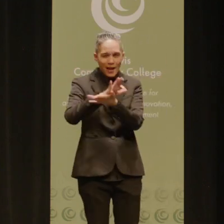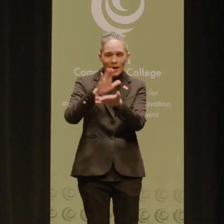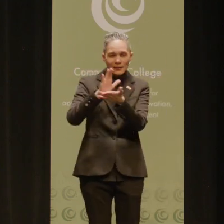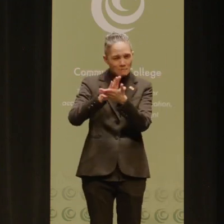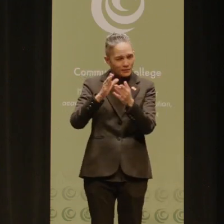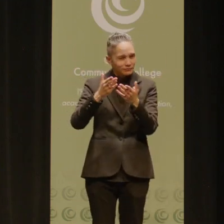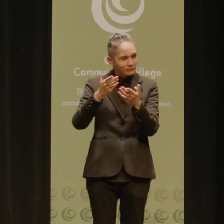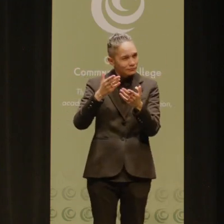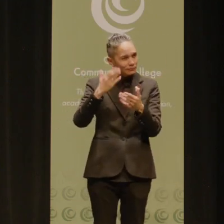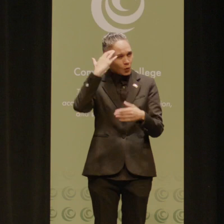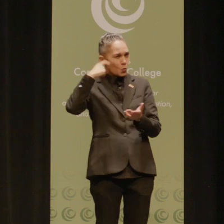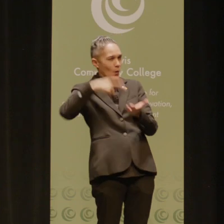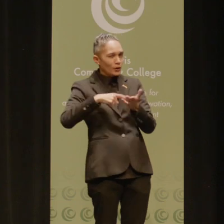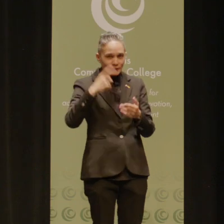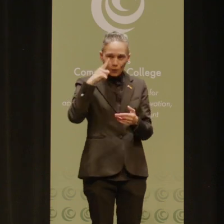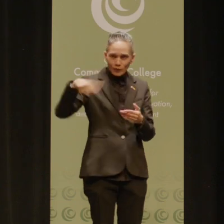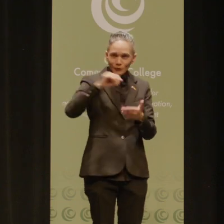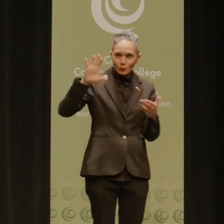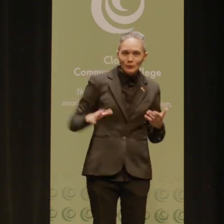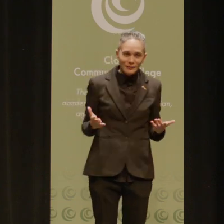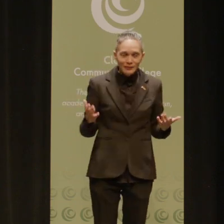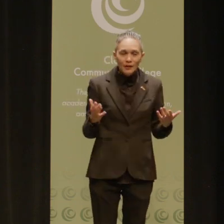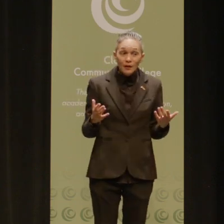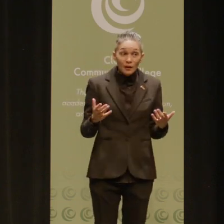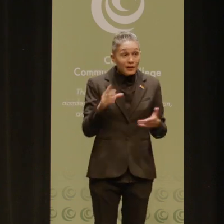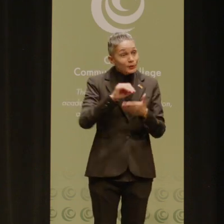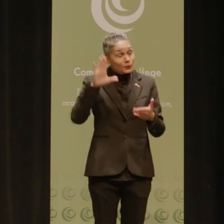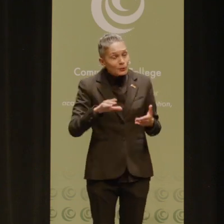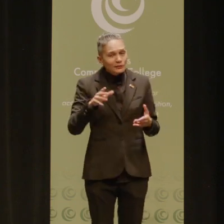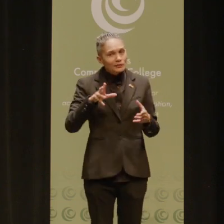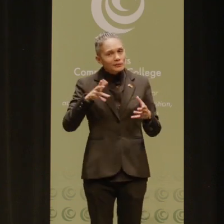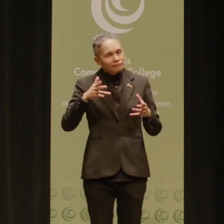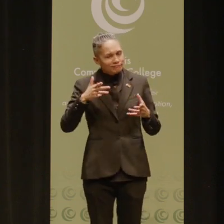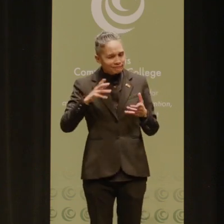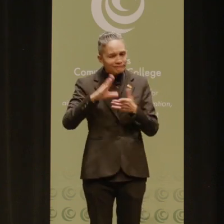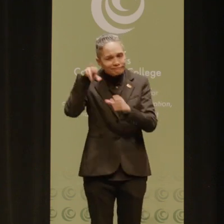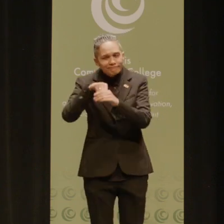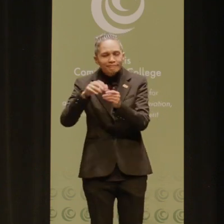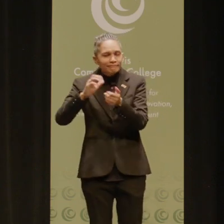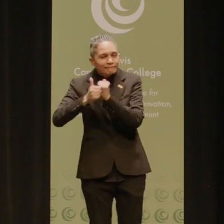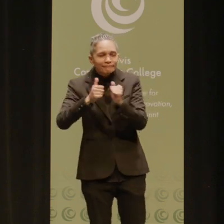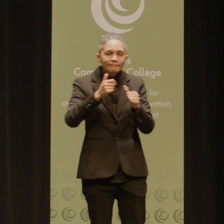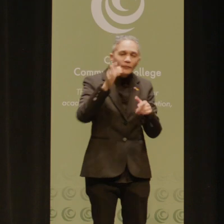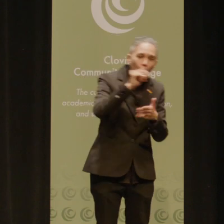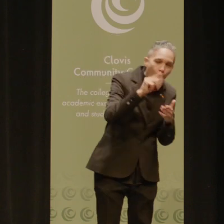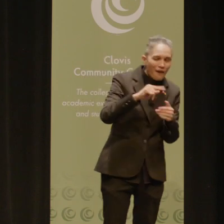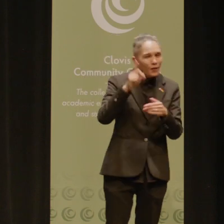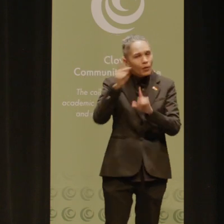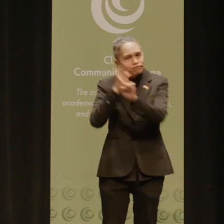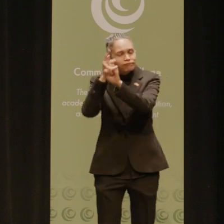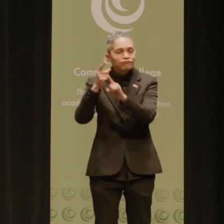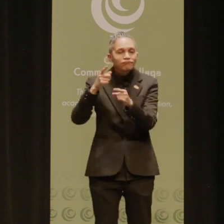academic awareness for our students. Students who embrace the athletic self or their creative sides, we know they pursue and they